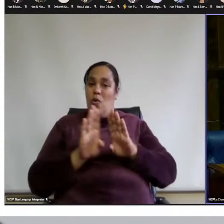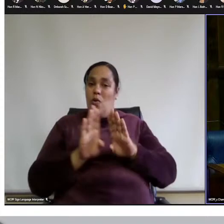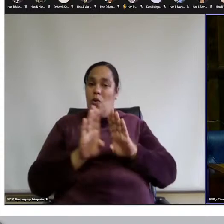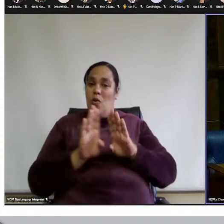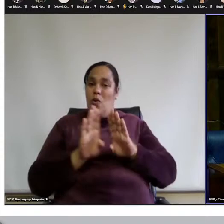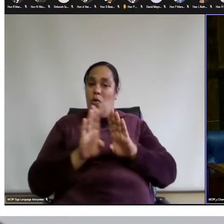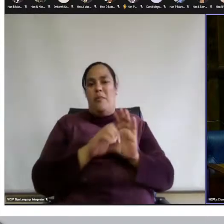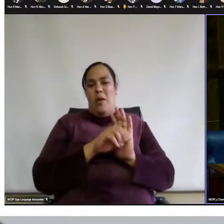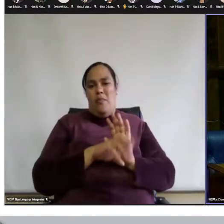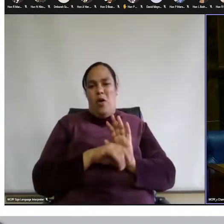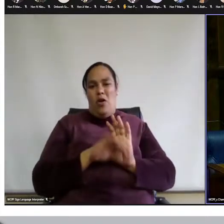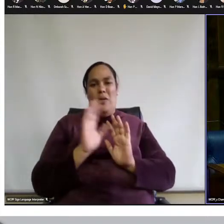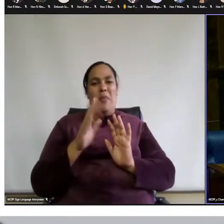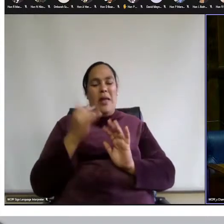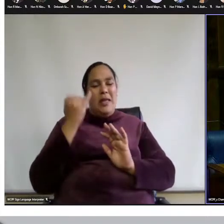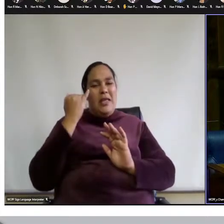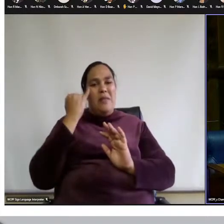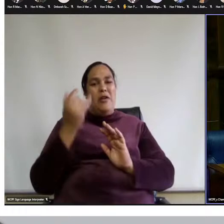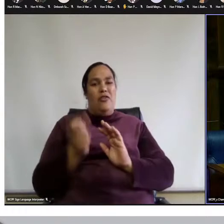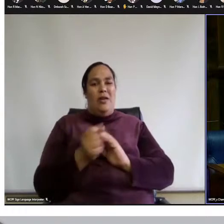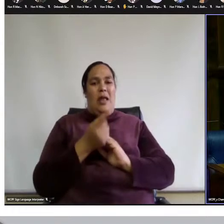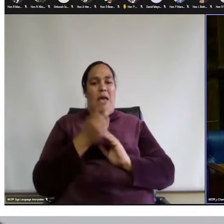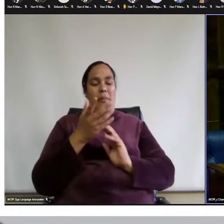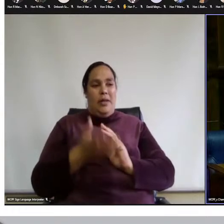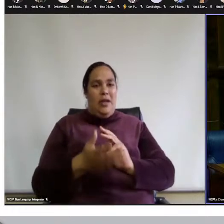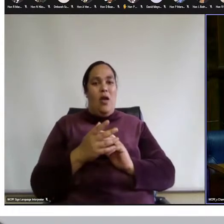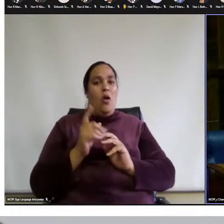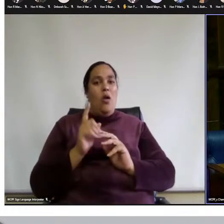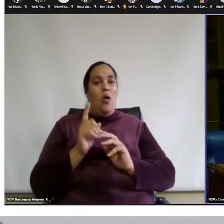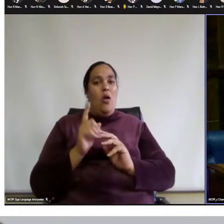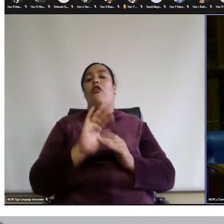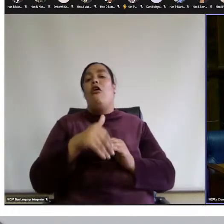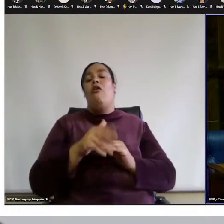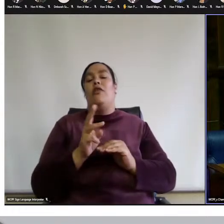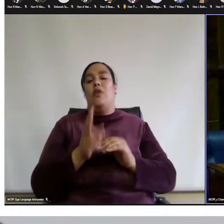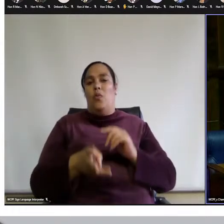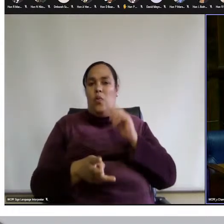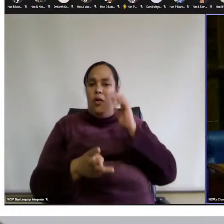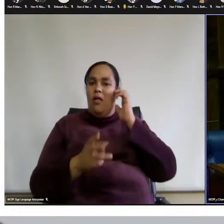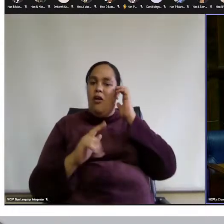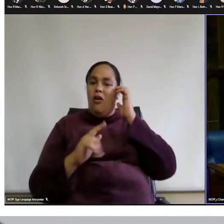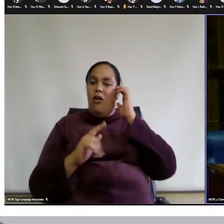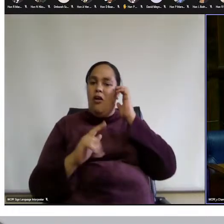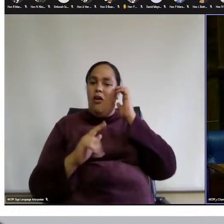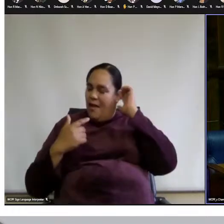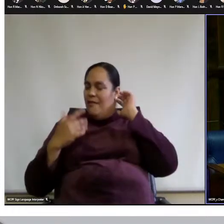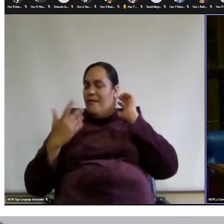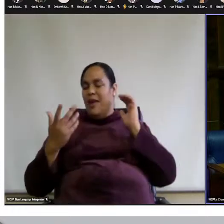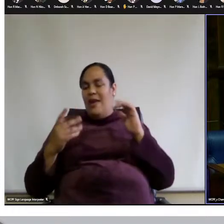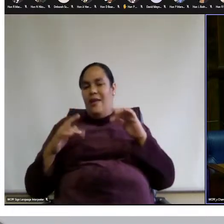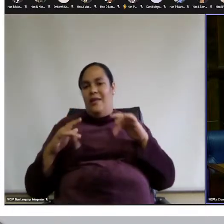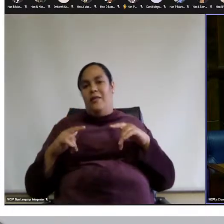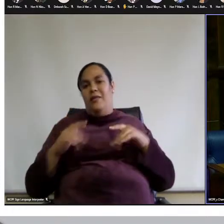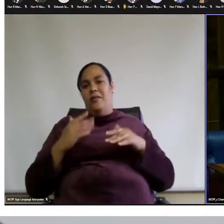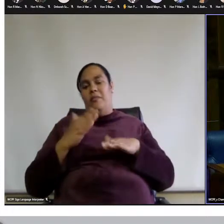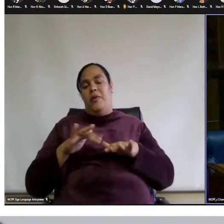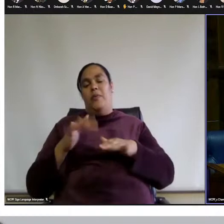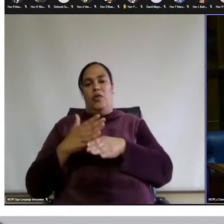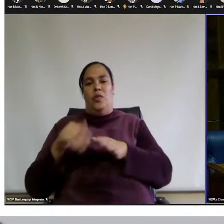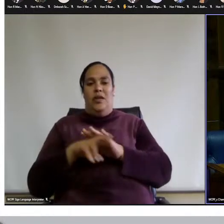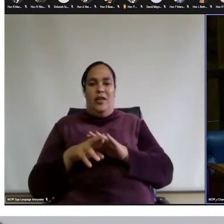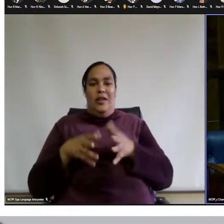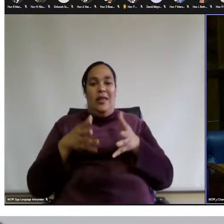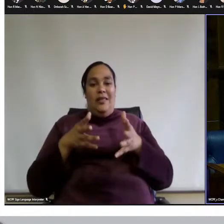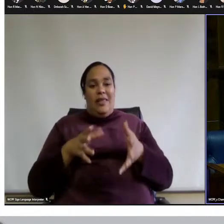the market. Imagine if that had to happen, what the consequences then are on lives versus livelihoods in our region. This